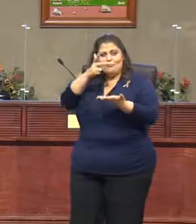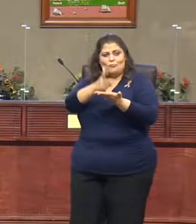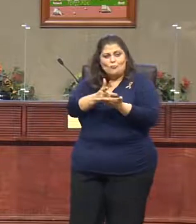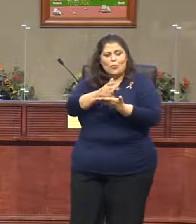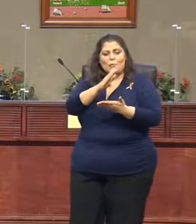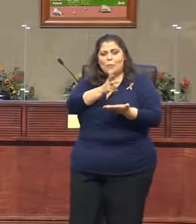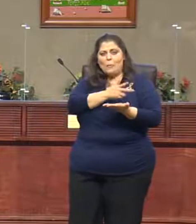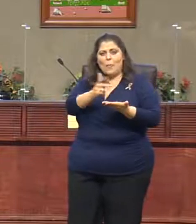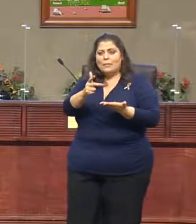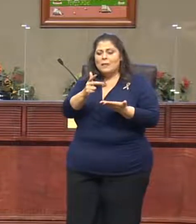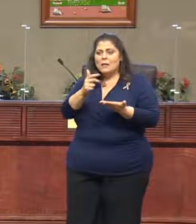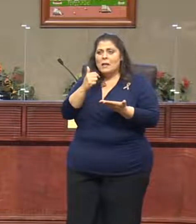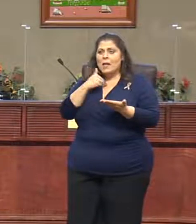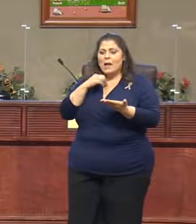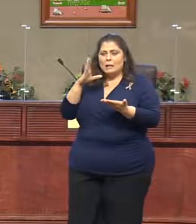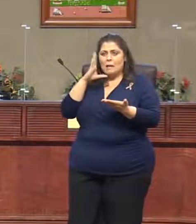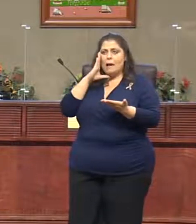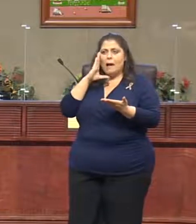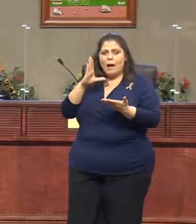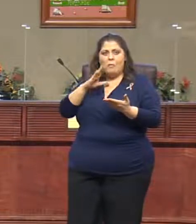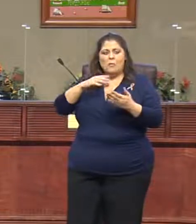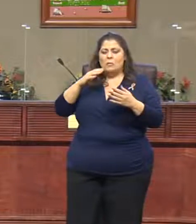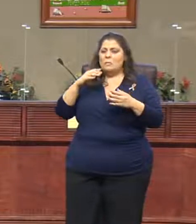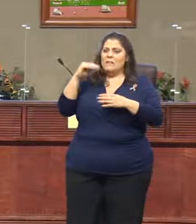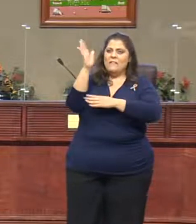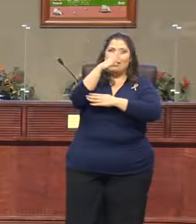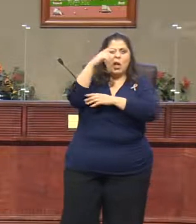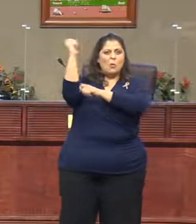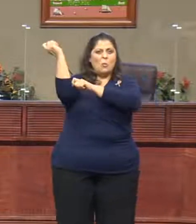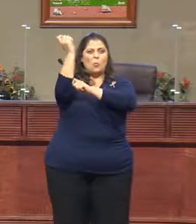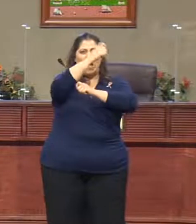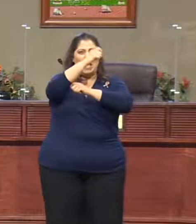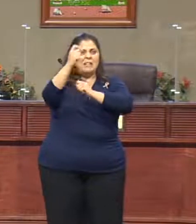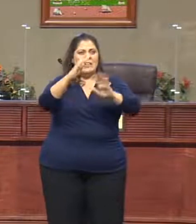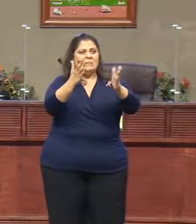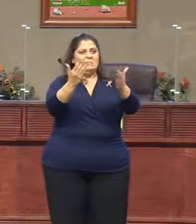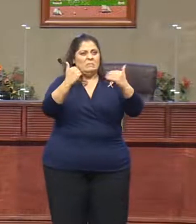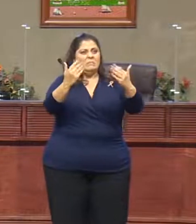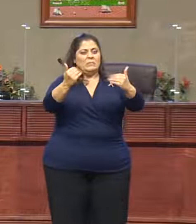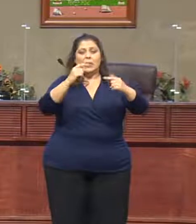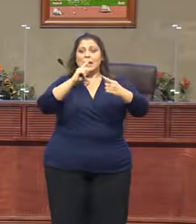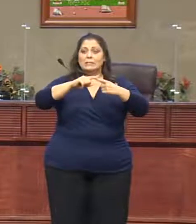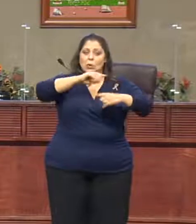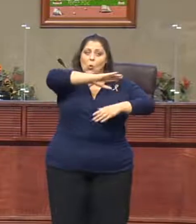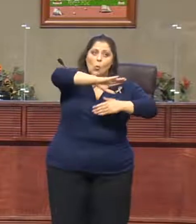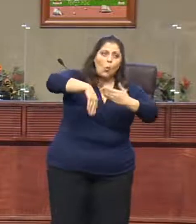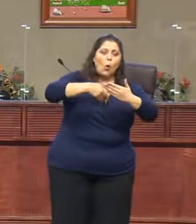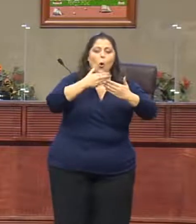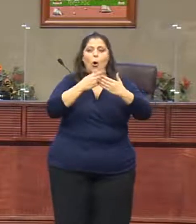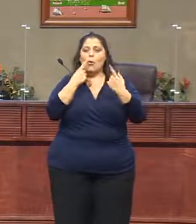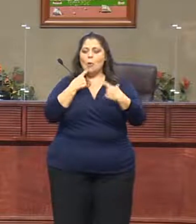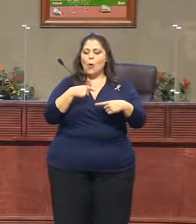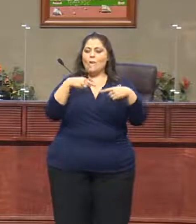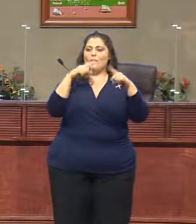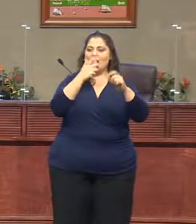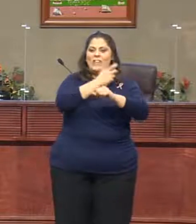parking lot. I'm going to be waving a flag until all of you get vaccinated or shame you into getting vaccinated.